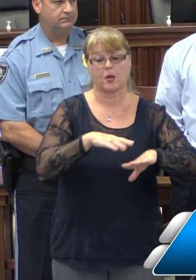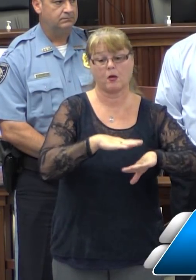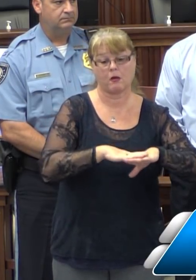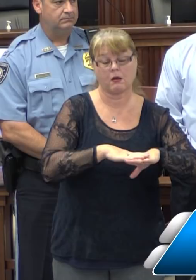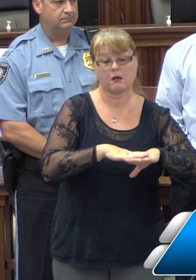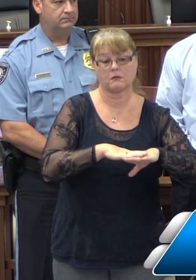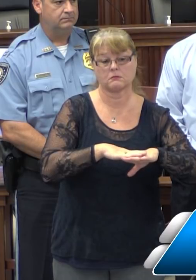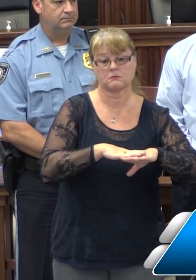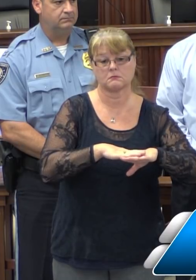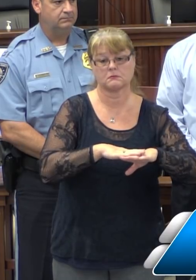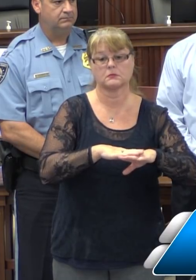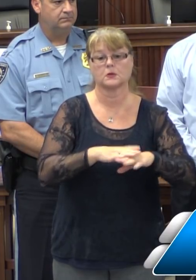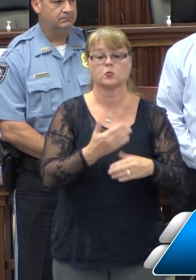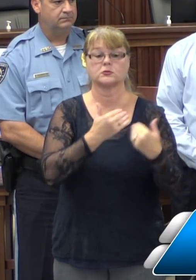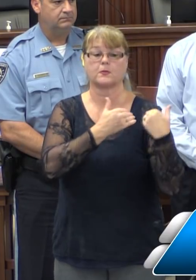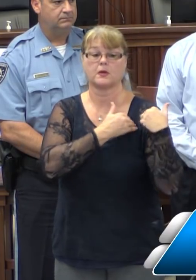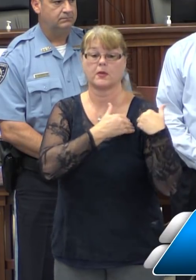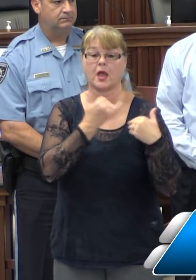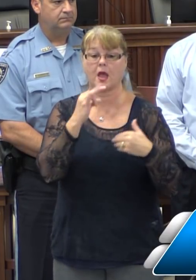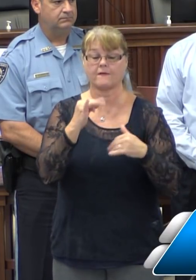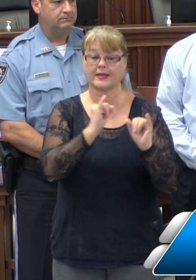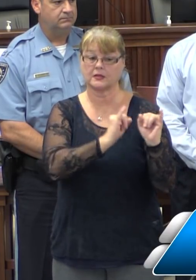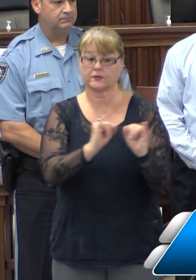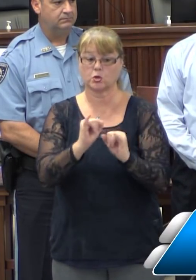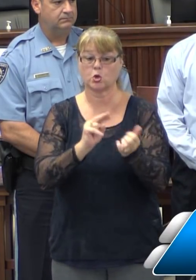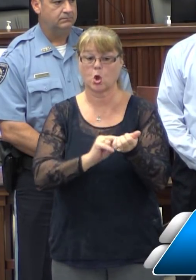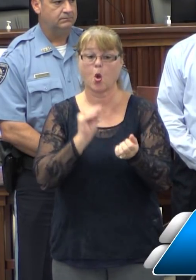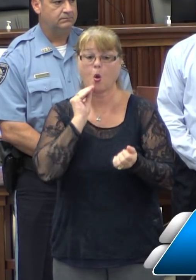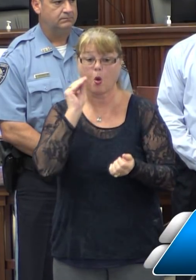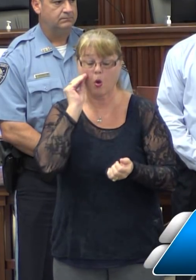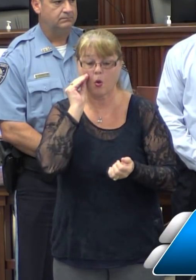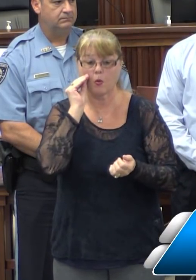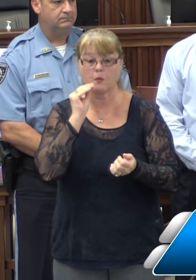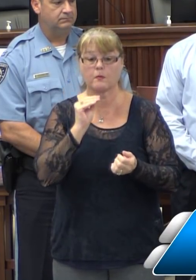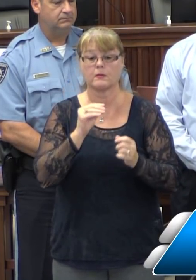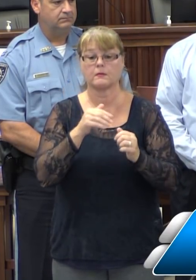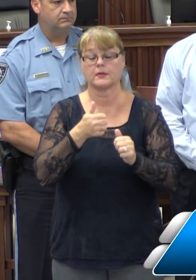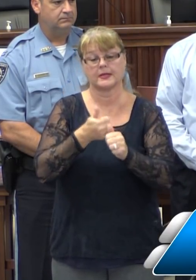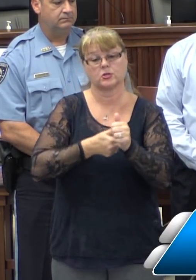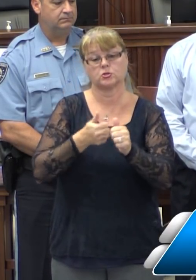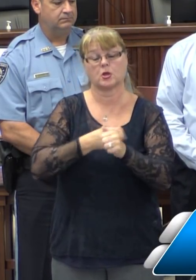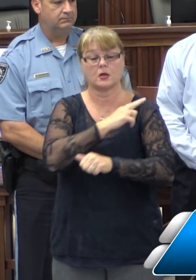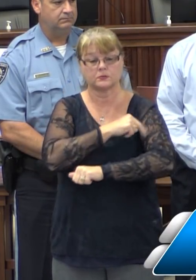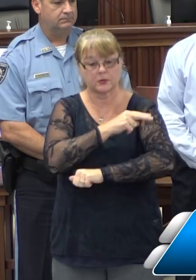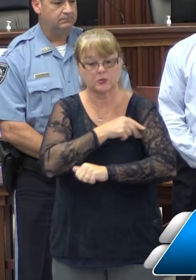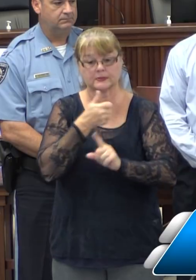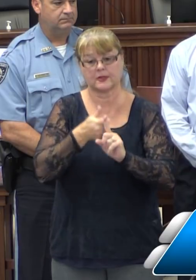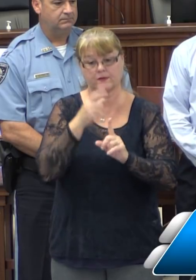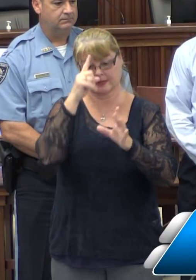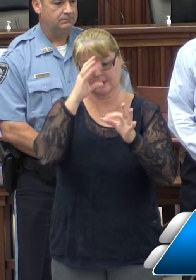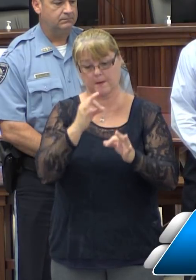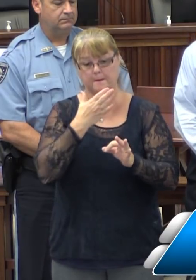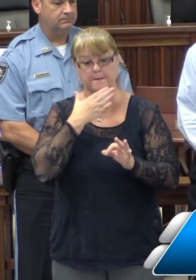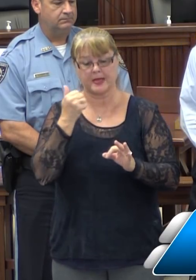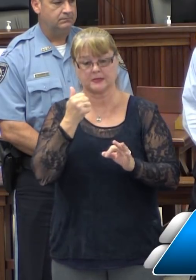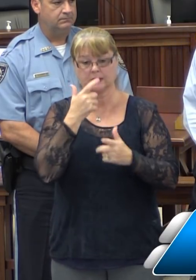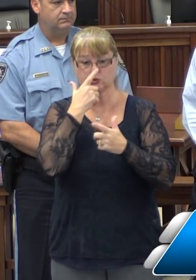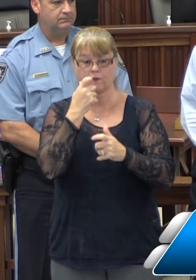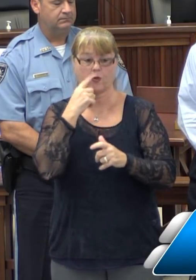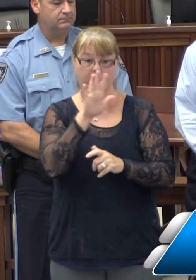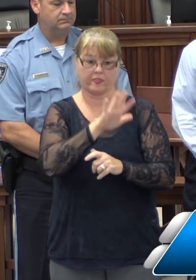the responsibilities of the individual nursing homes, long-term care facilities to make those decisions in the best interest of